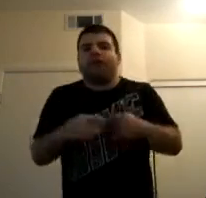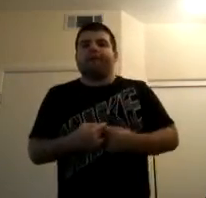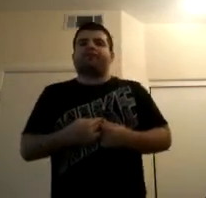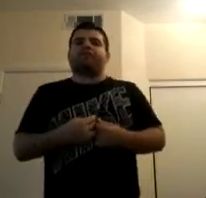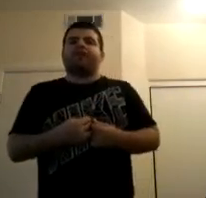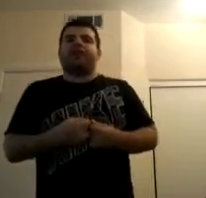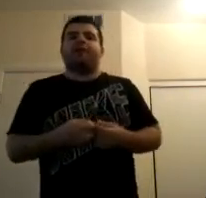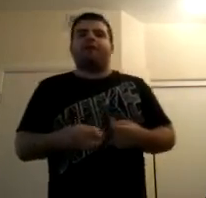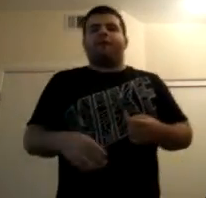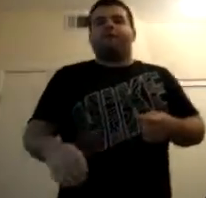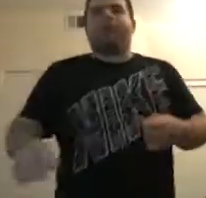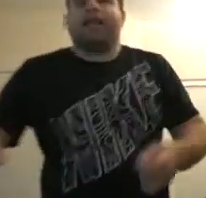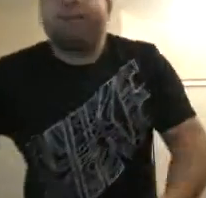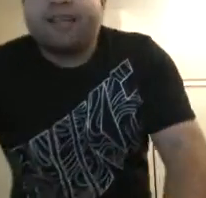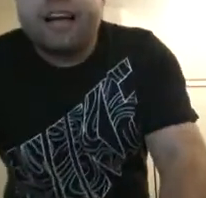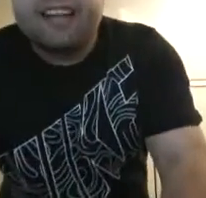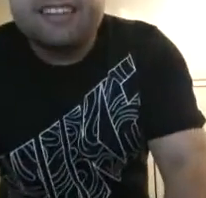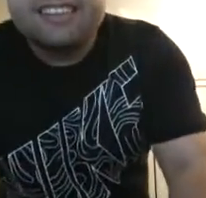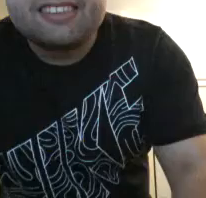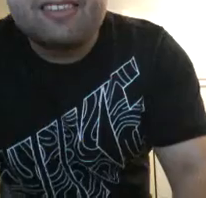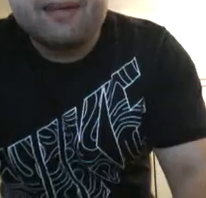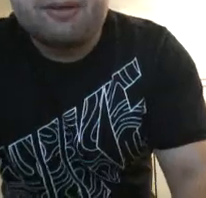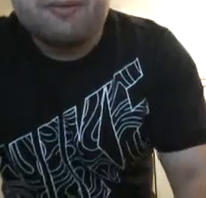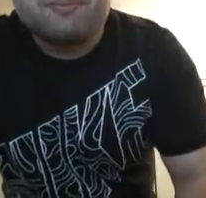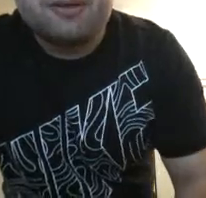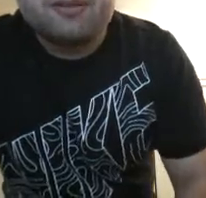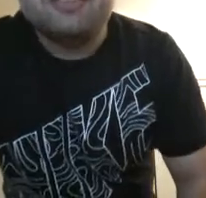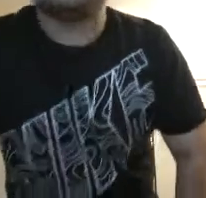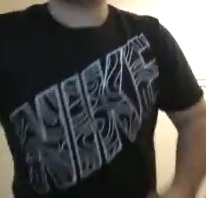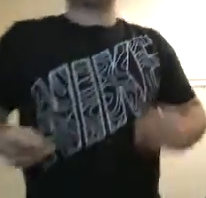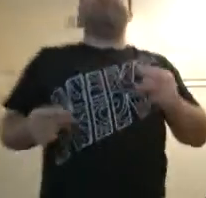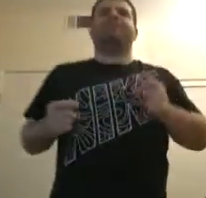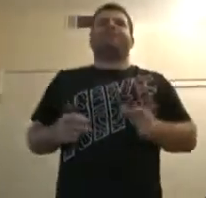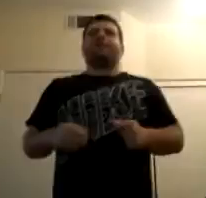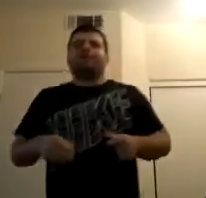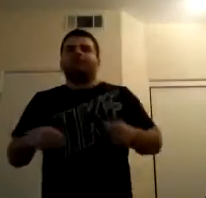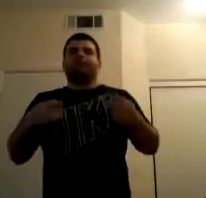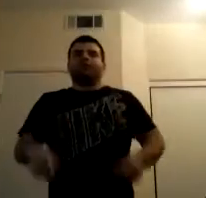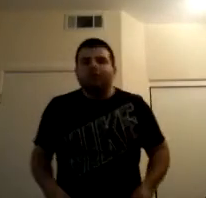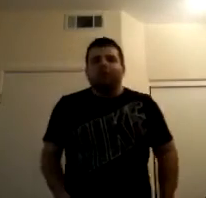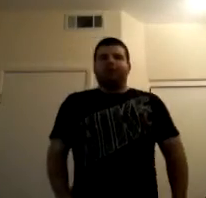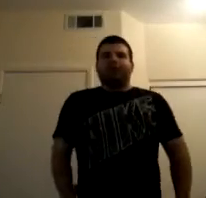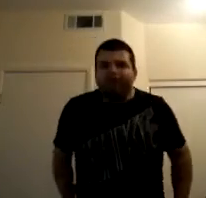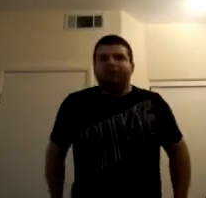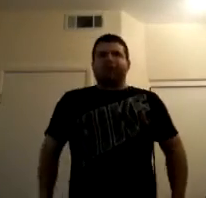Rey Mysterio, Big and Apica, 619 by POD. What you gonna do when we come for